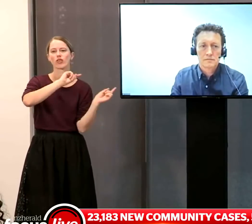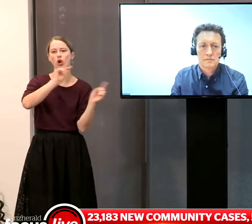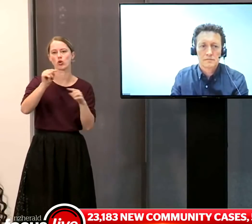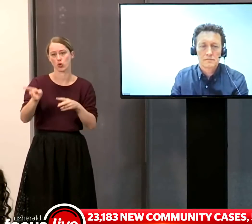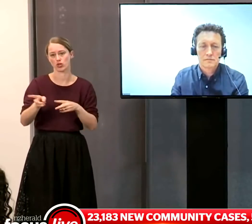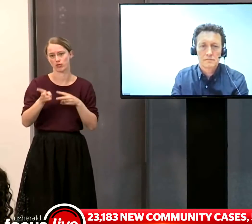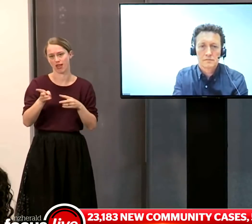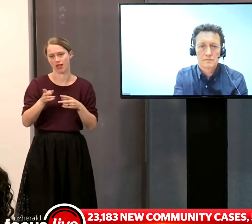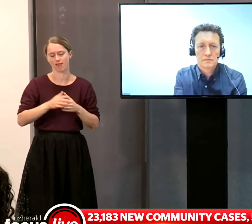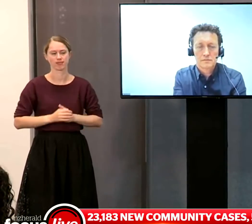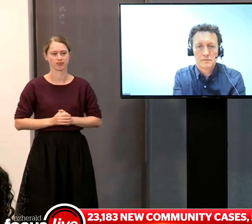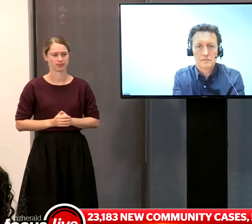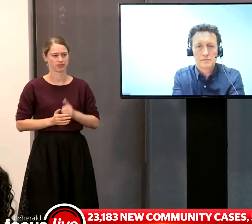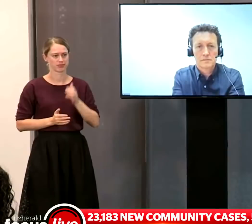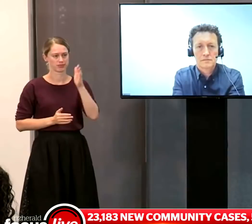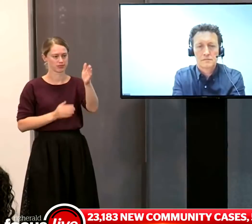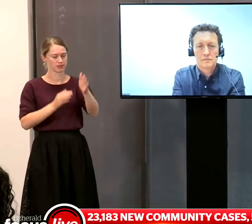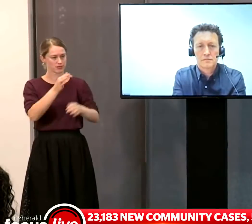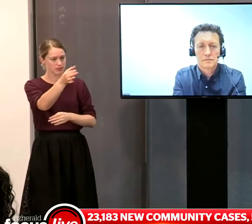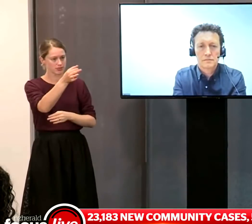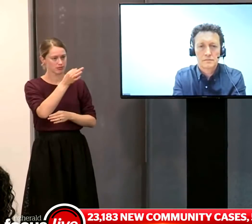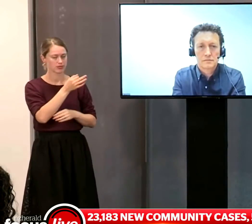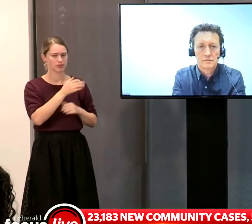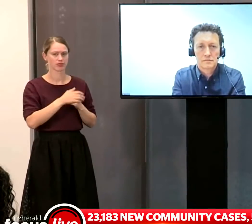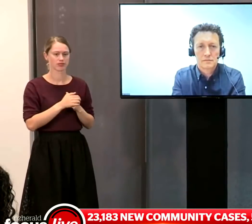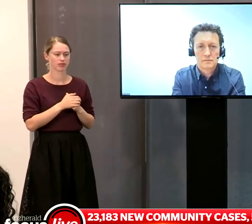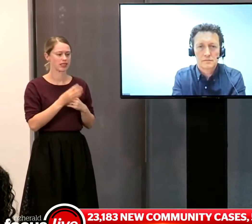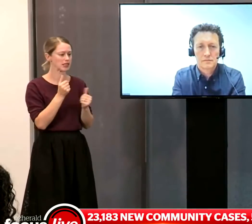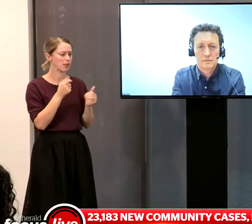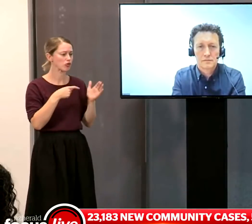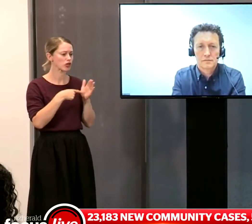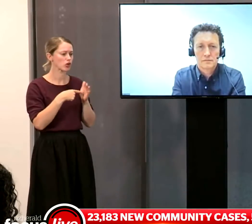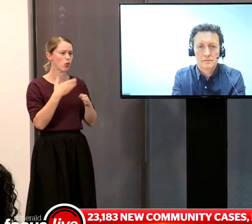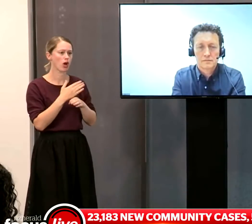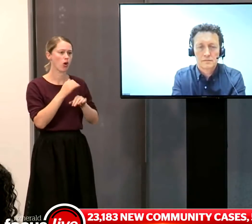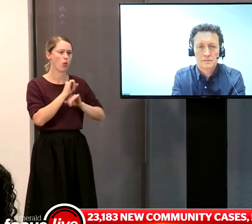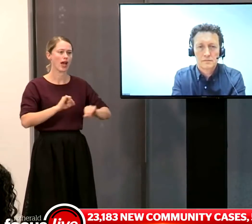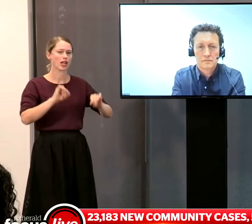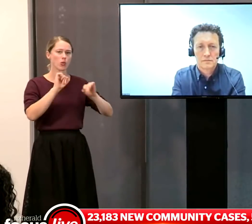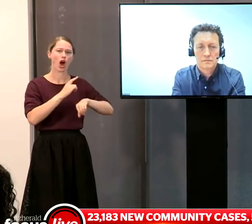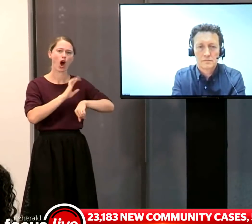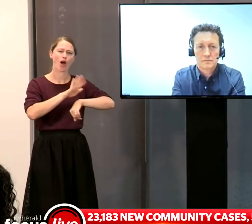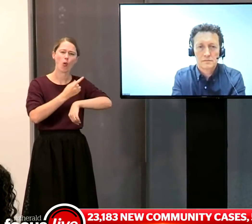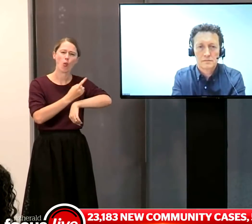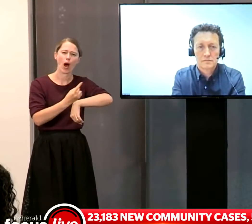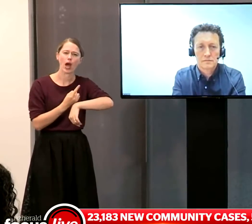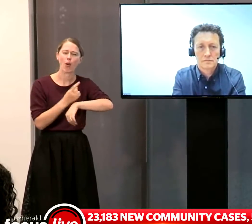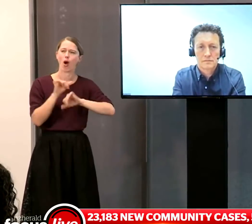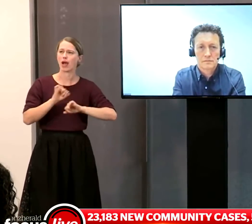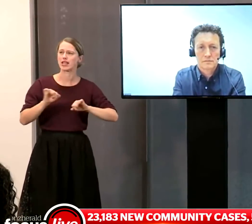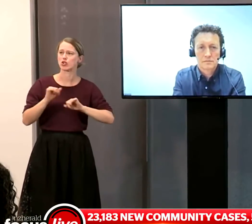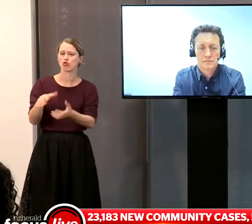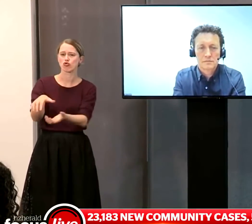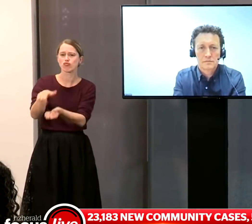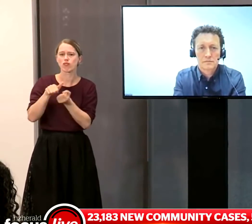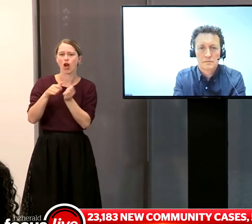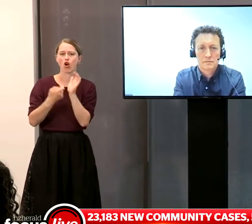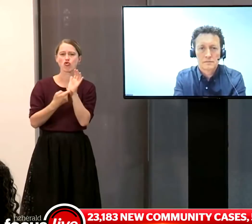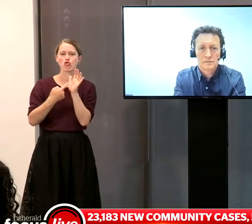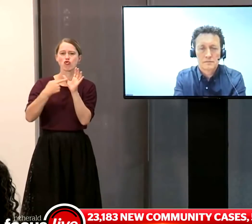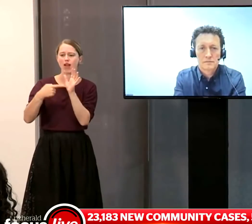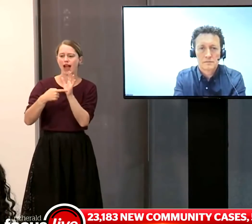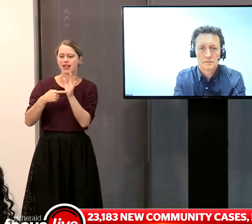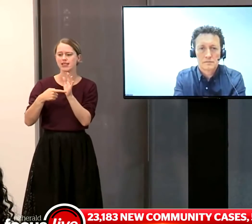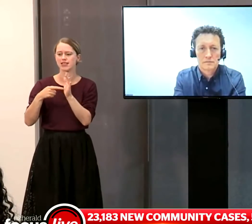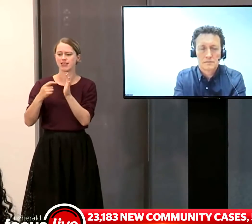vaccine. Are you aware that clinical workers are waiting more than an hour to get their RAT tests and sometimes going to other sites because of the lines